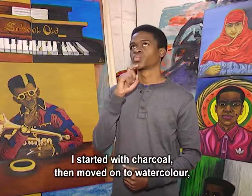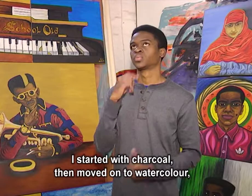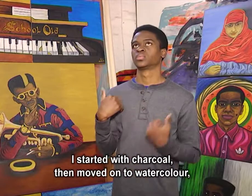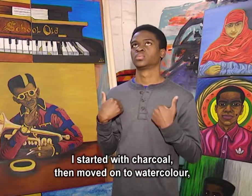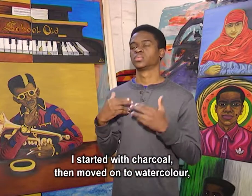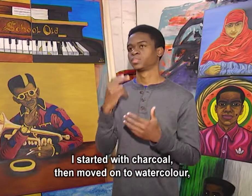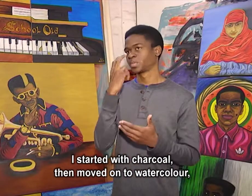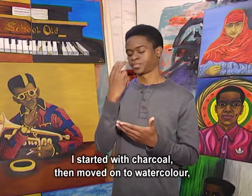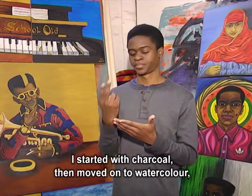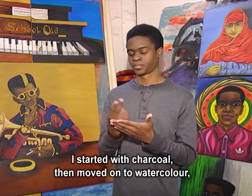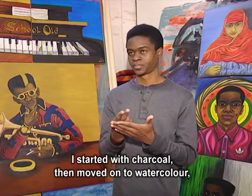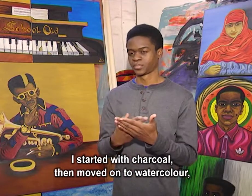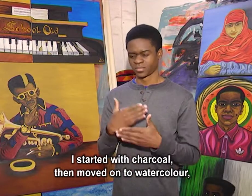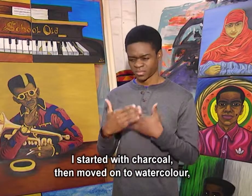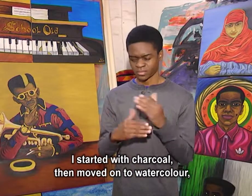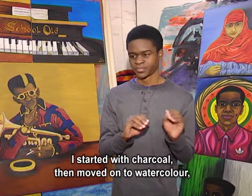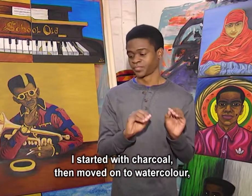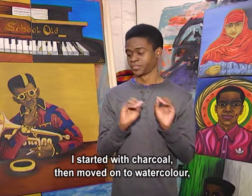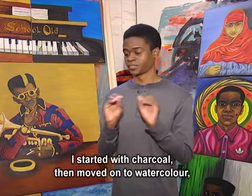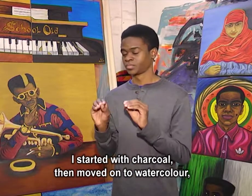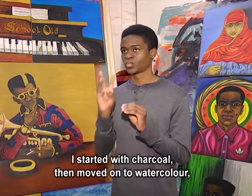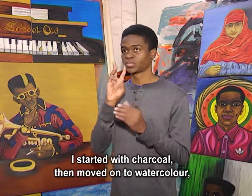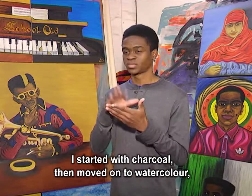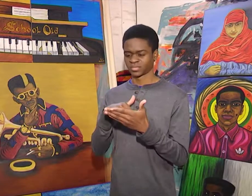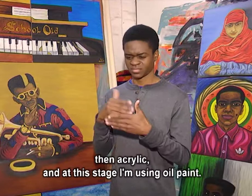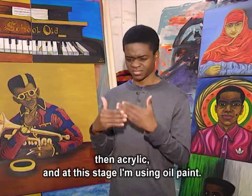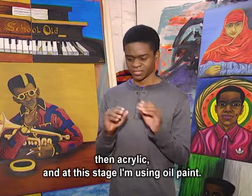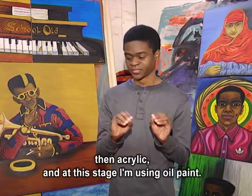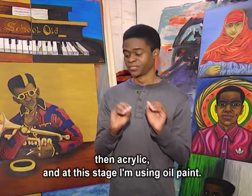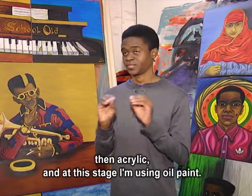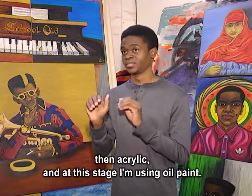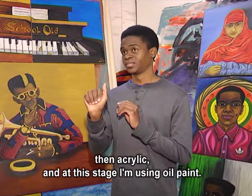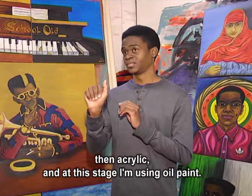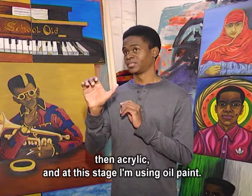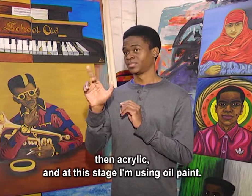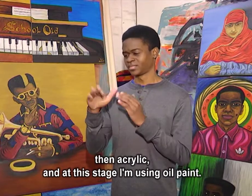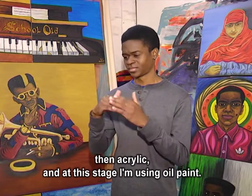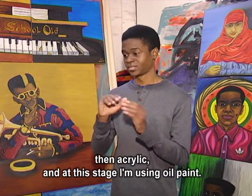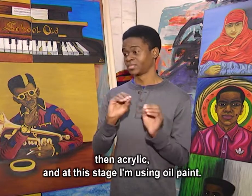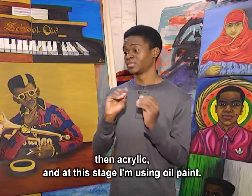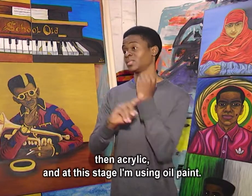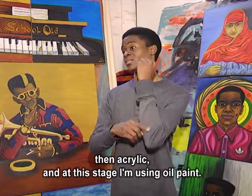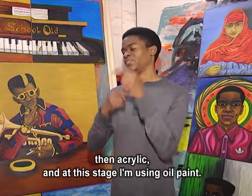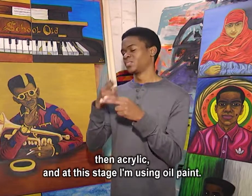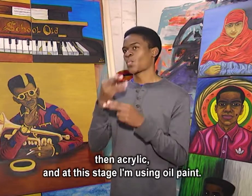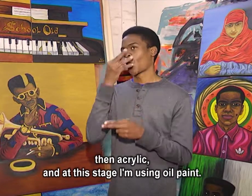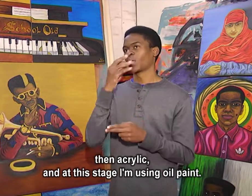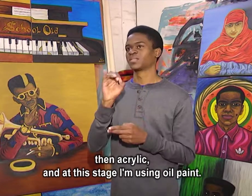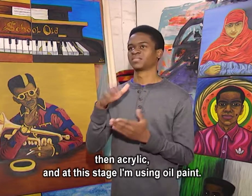I started with charcoal, then moved on to watercolour, then acrylic, and at this stage I'm using oil paint.